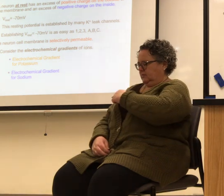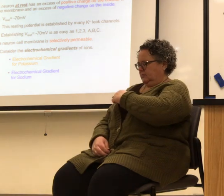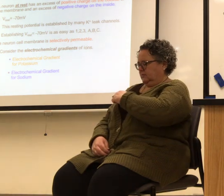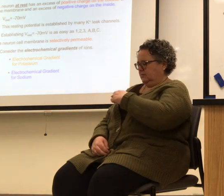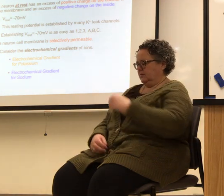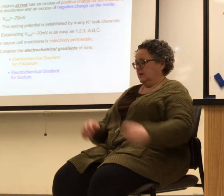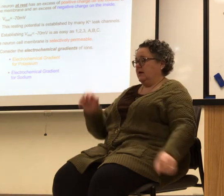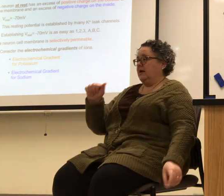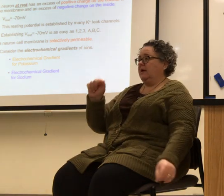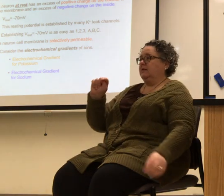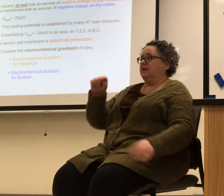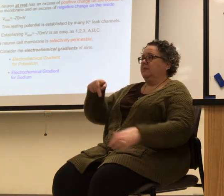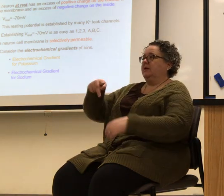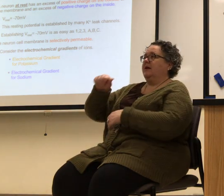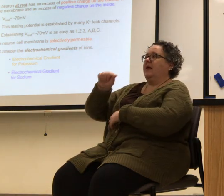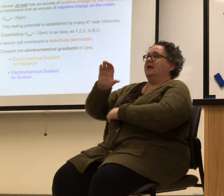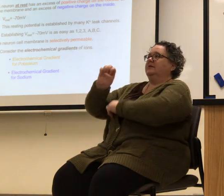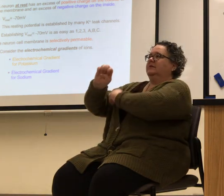pump